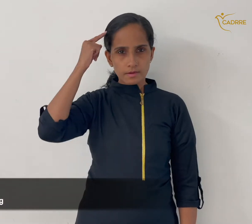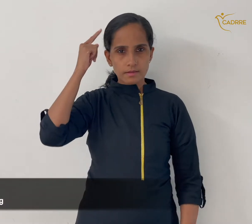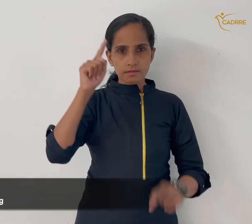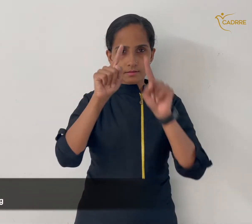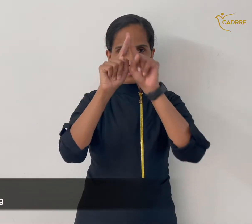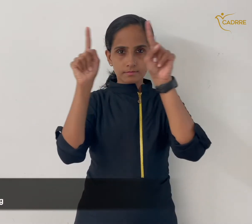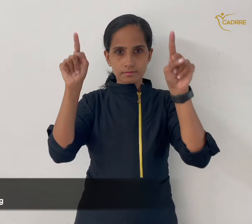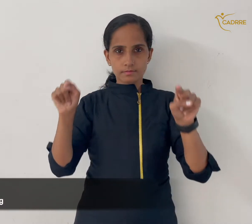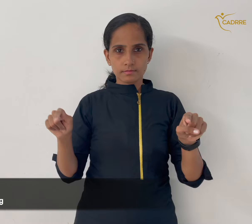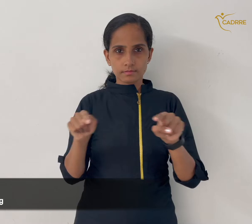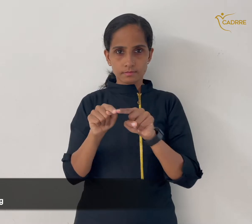floppy disk